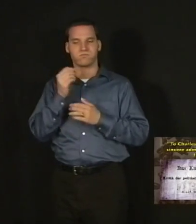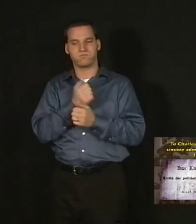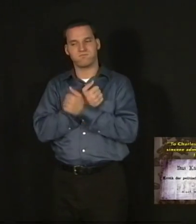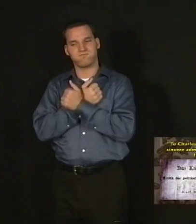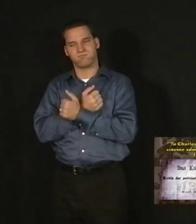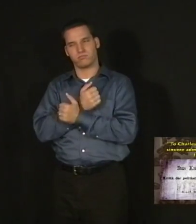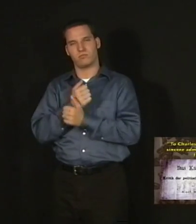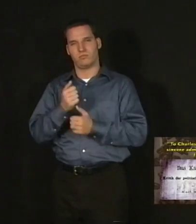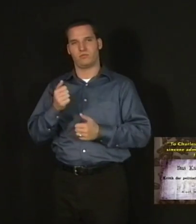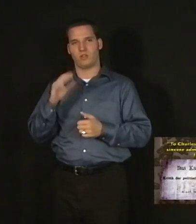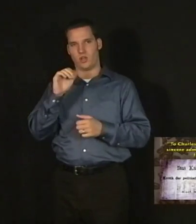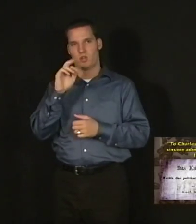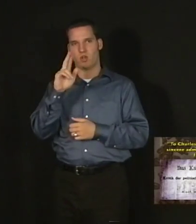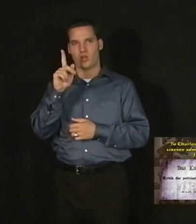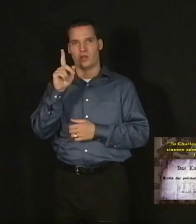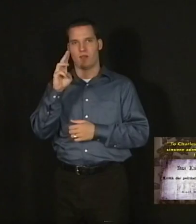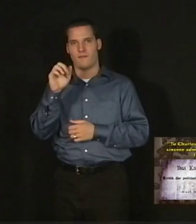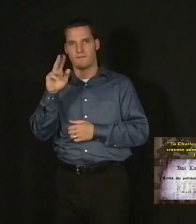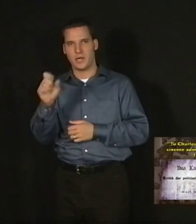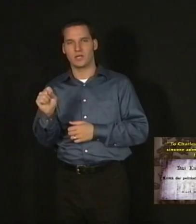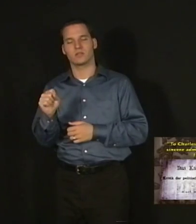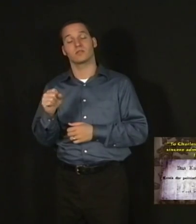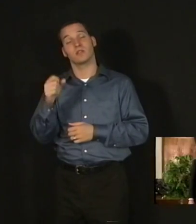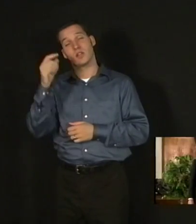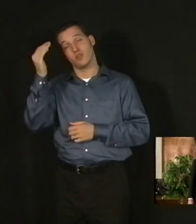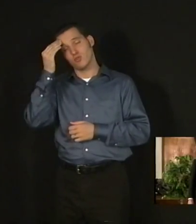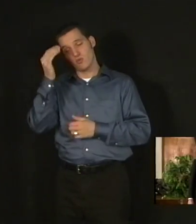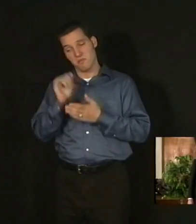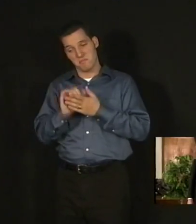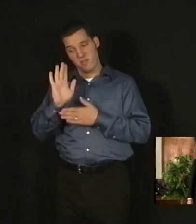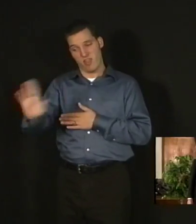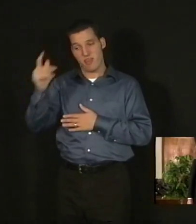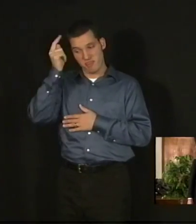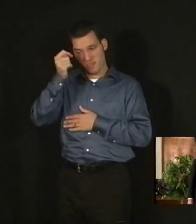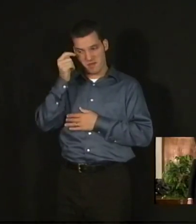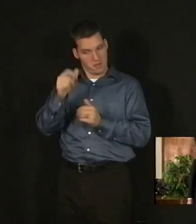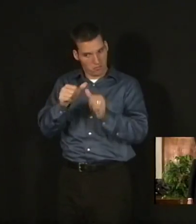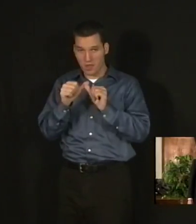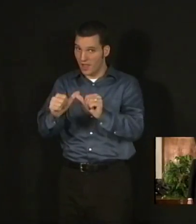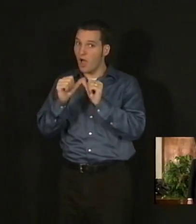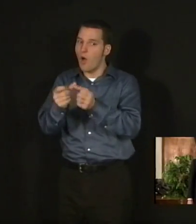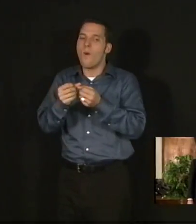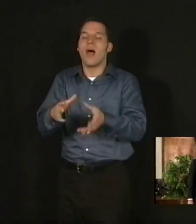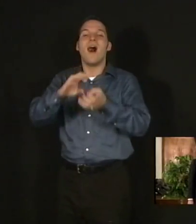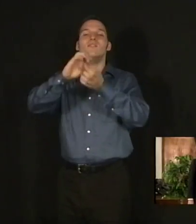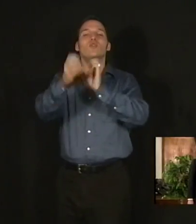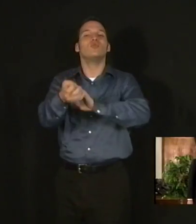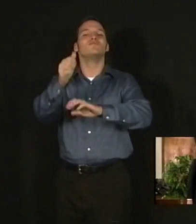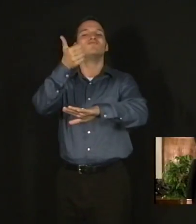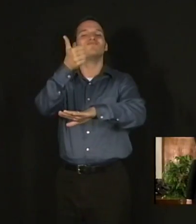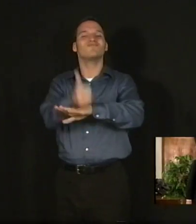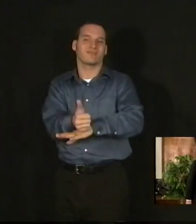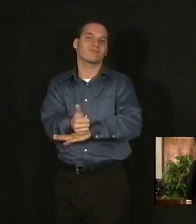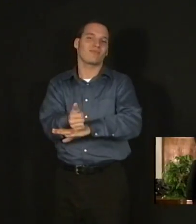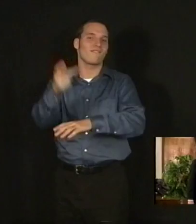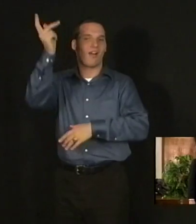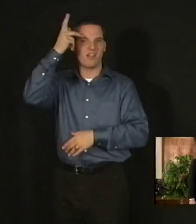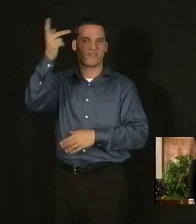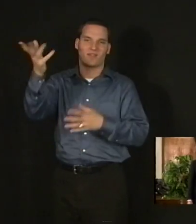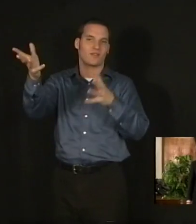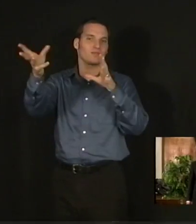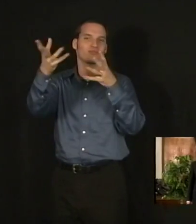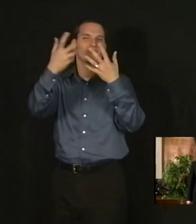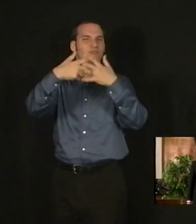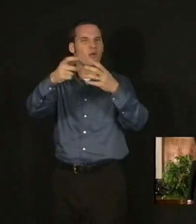admirer, Karl Marx. Marx knew his theories would not survive without evolution as the foundation philosophy. They go